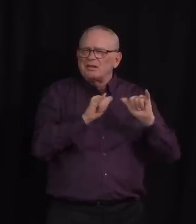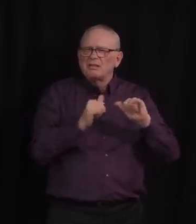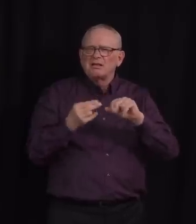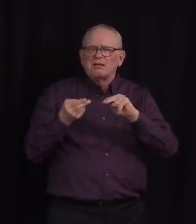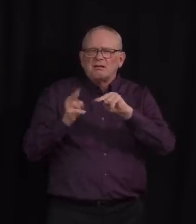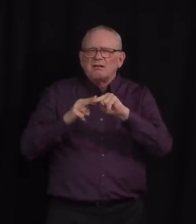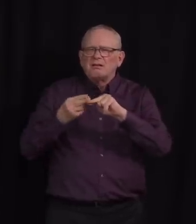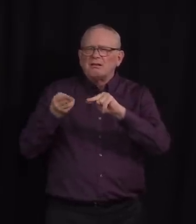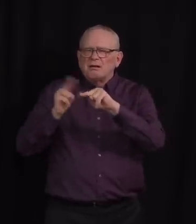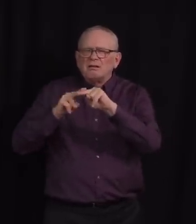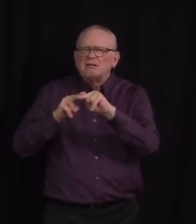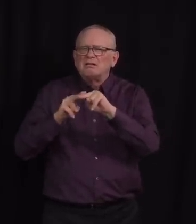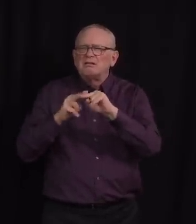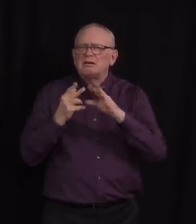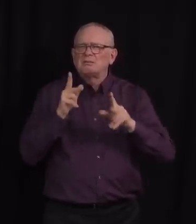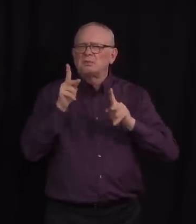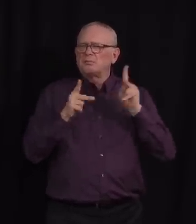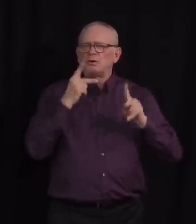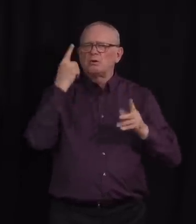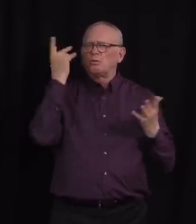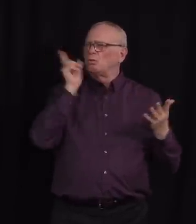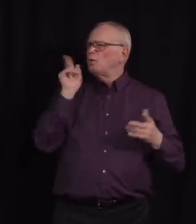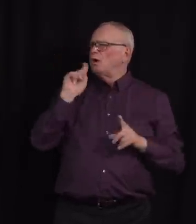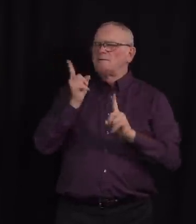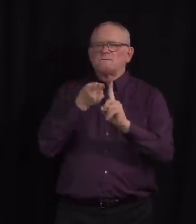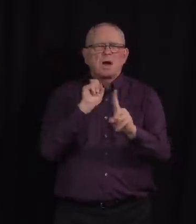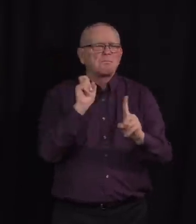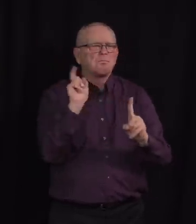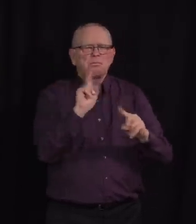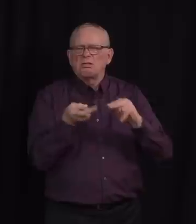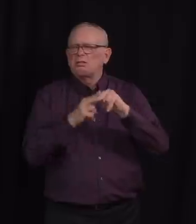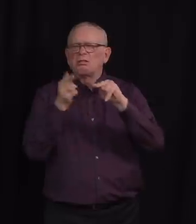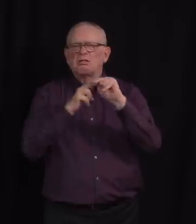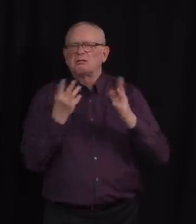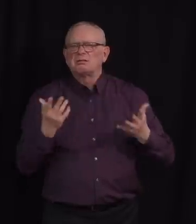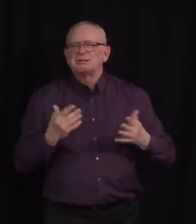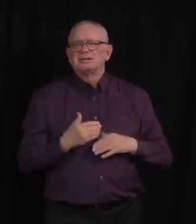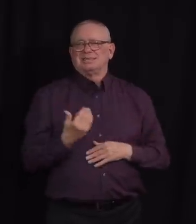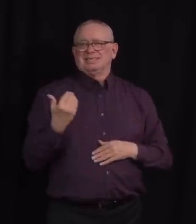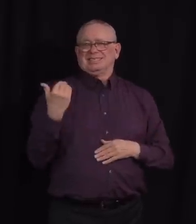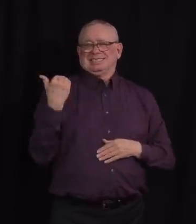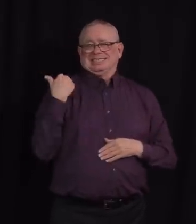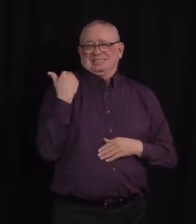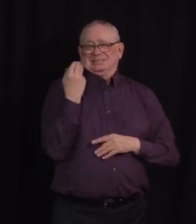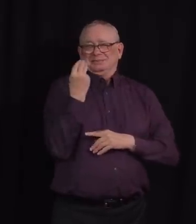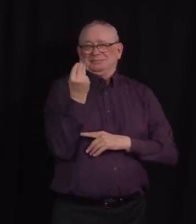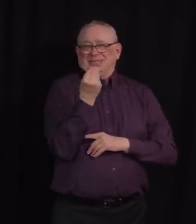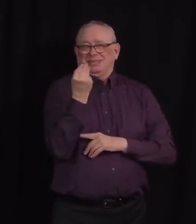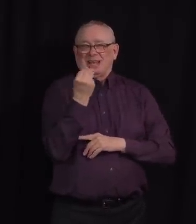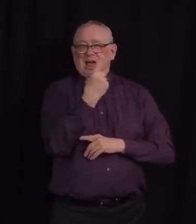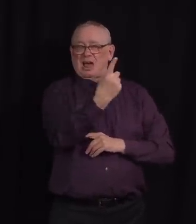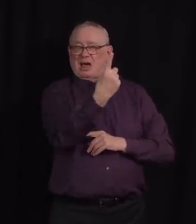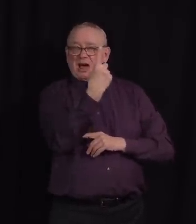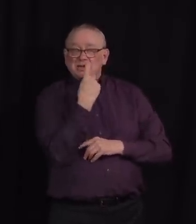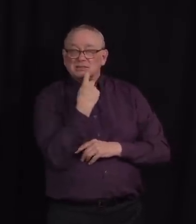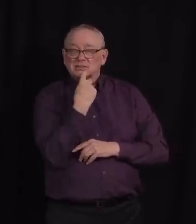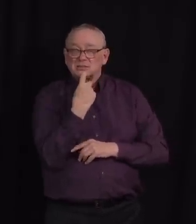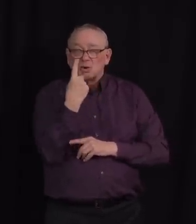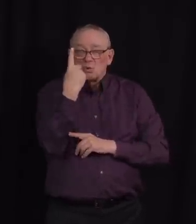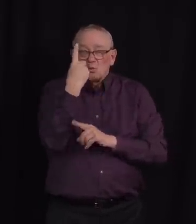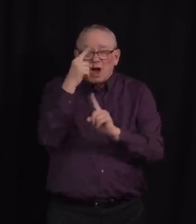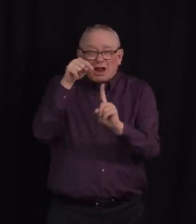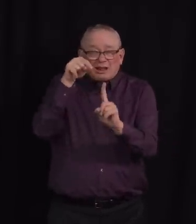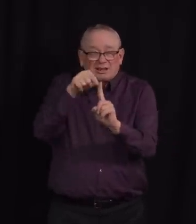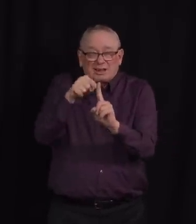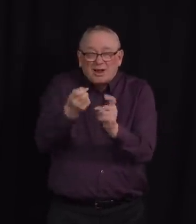I was asked on Monday if there was one particular element that is driving it. Unfortunately, there is no one single sector